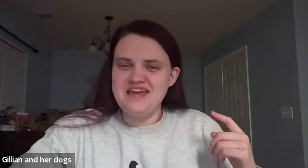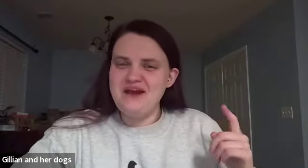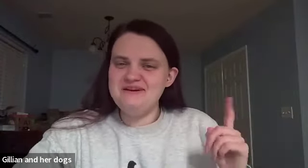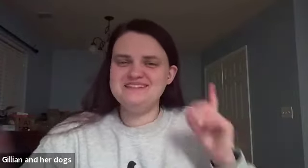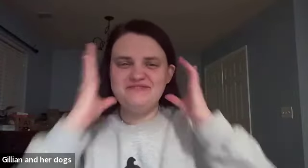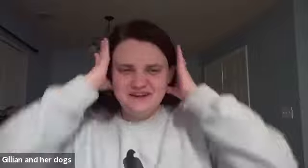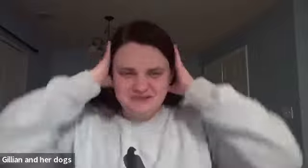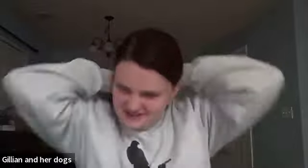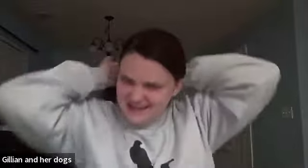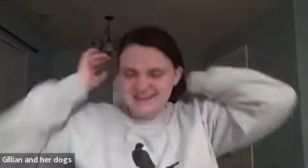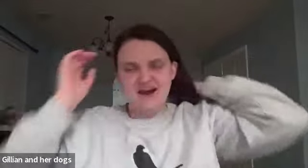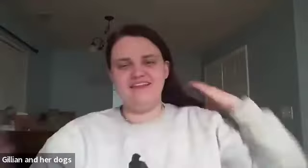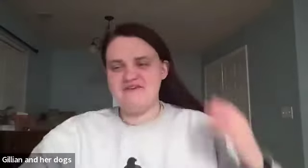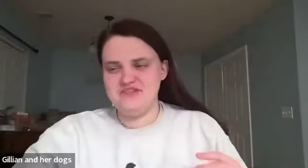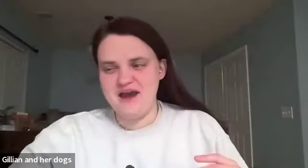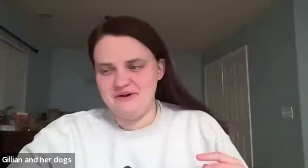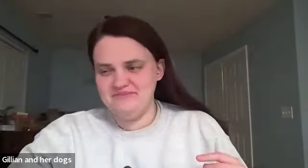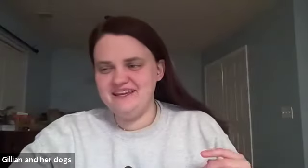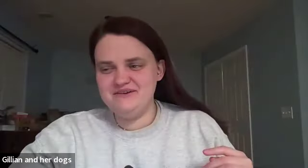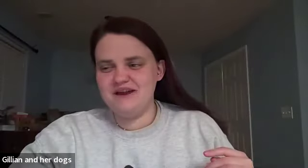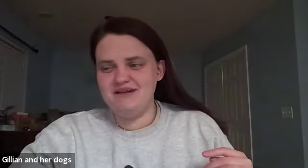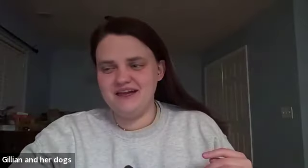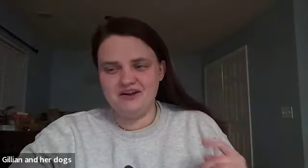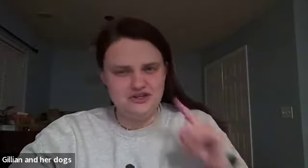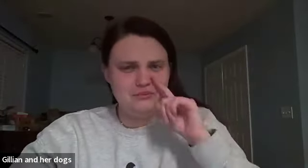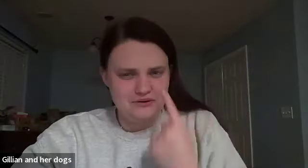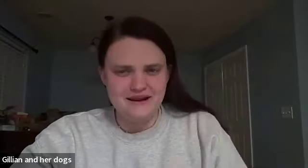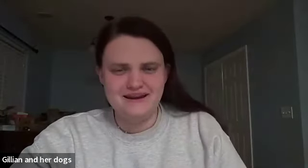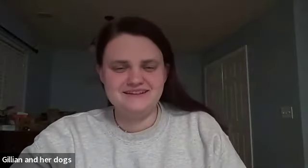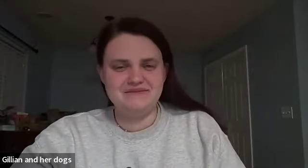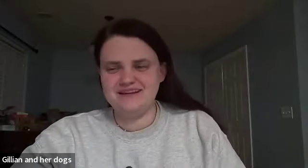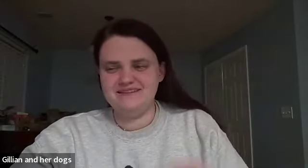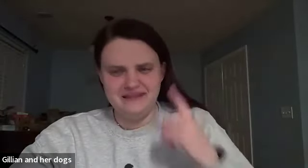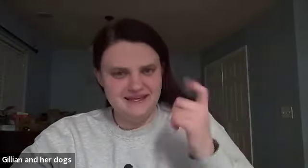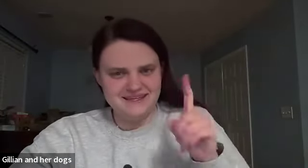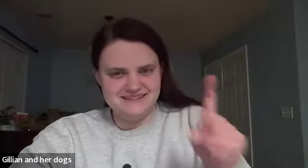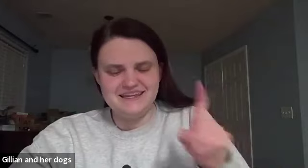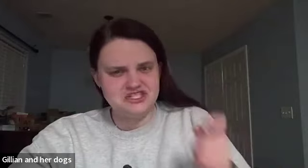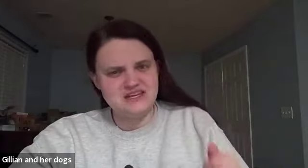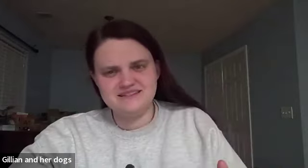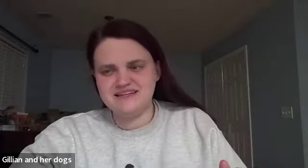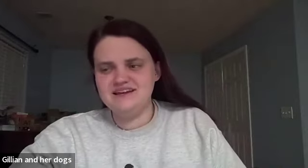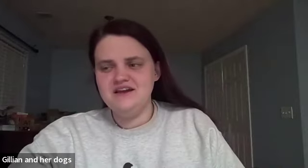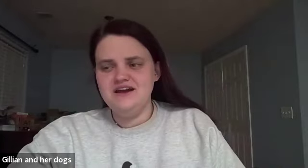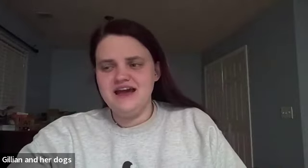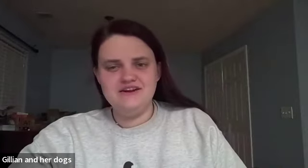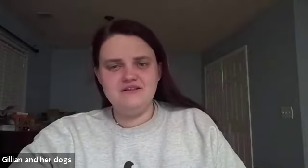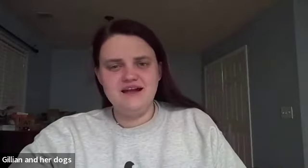Yeah, that one's a funny one. You can't not laugh with that one. Even when I'm like, are you bored right now to like my like kids, like just asking? And they're